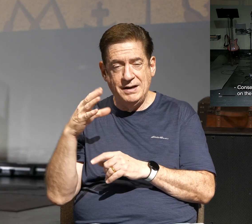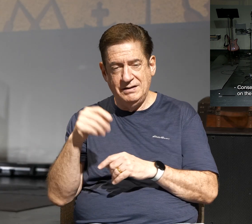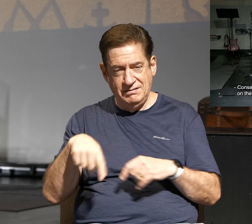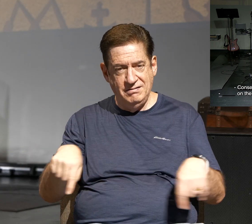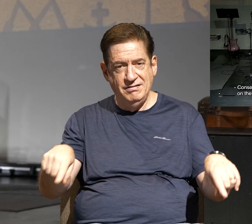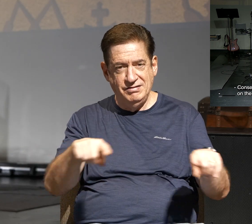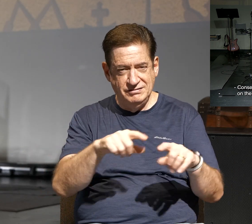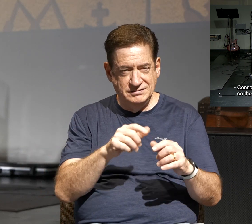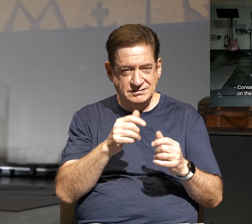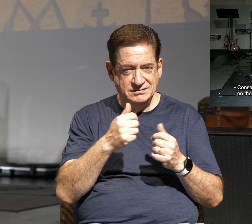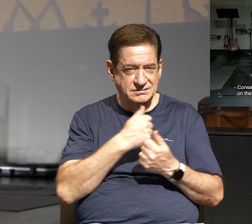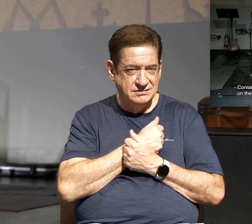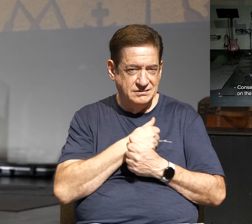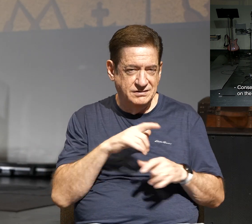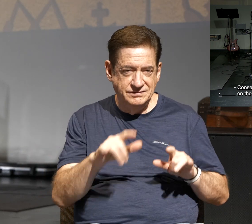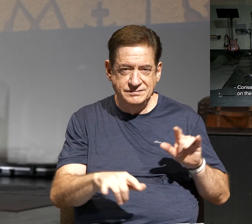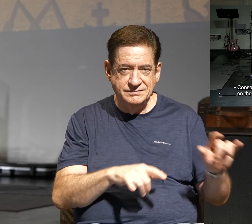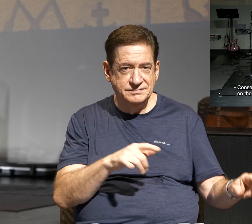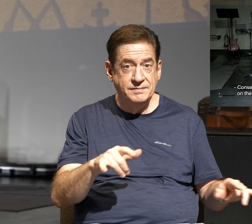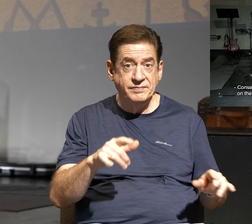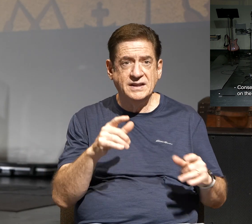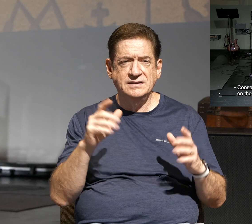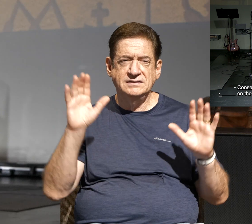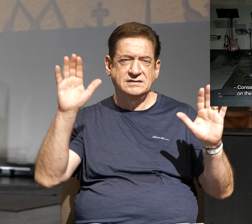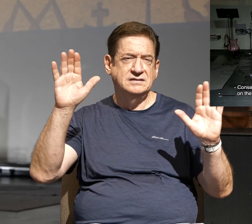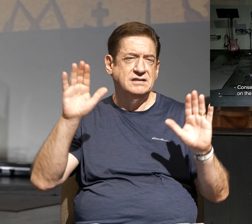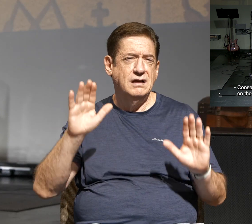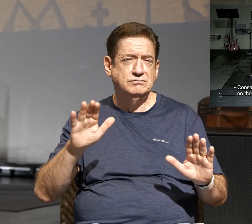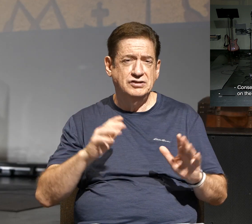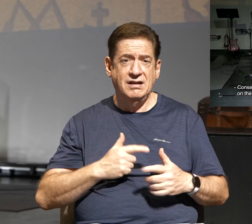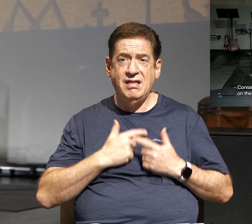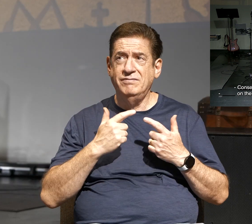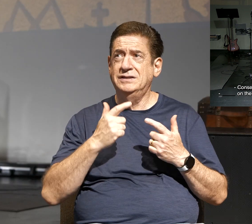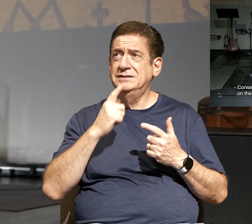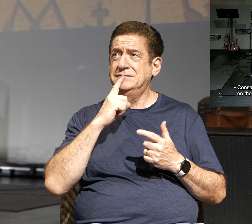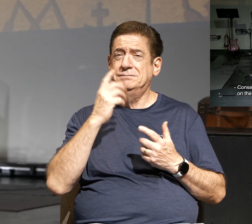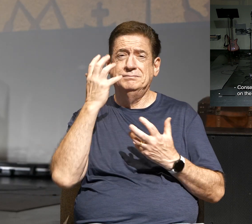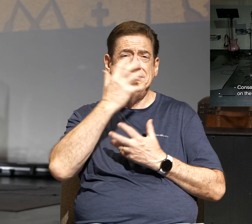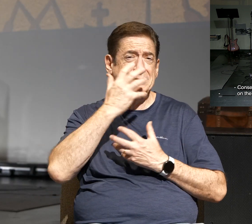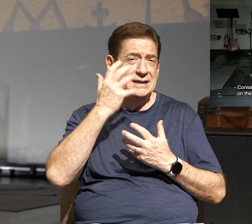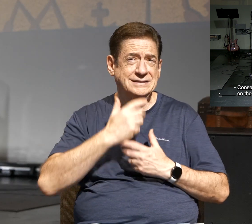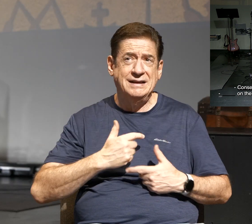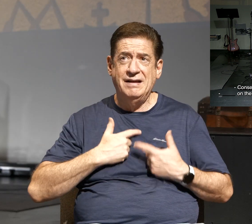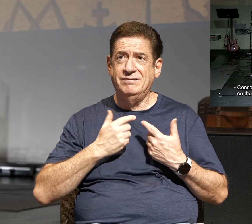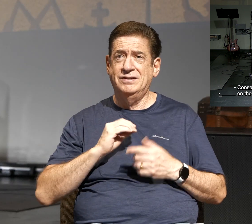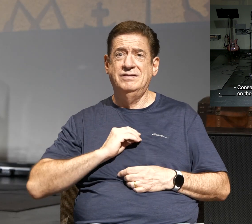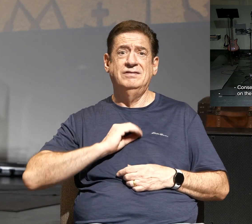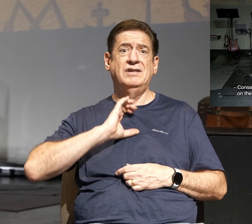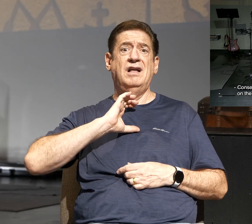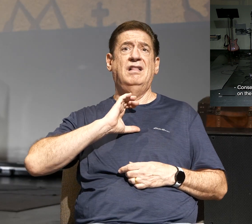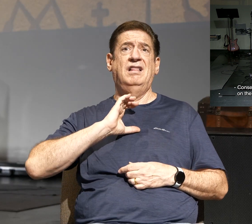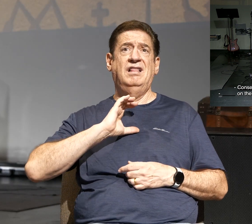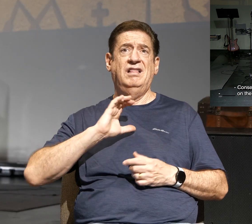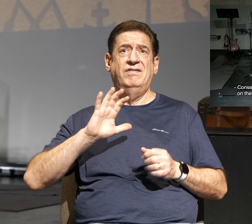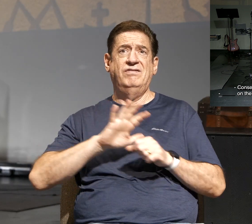It's an exceptional life. It's an incredible life. It's an amazing life. It's fullness of life in Christ